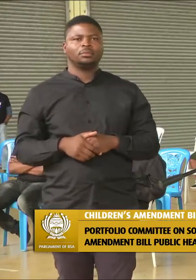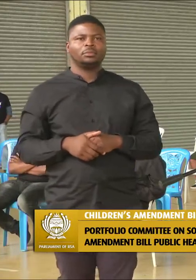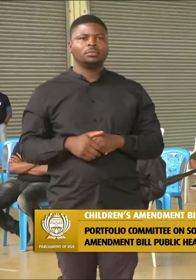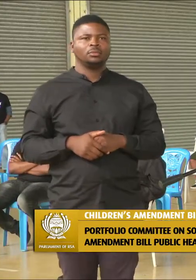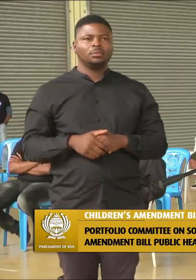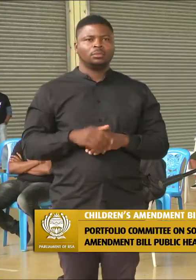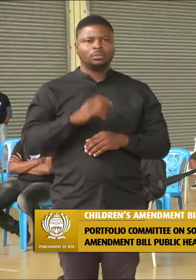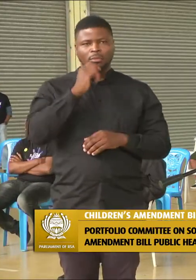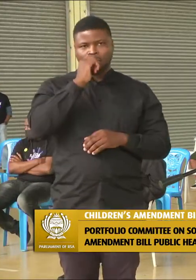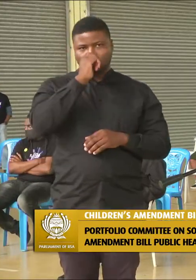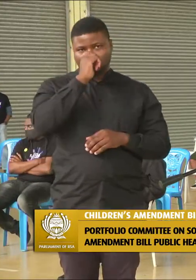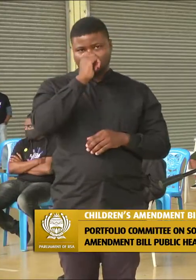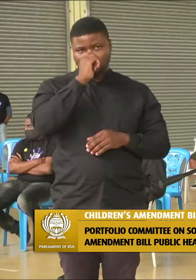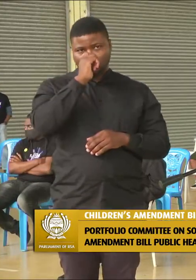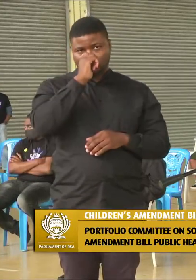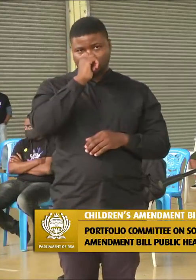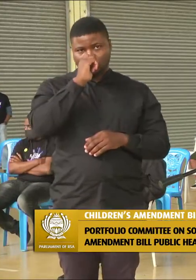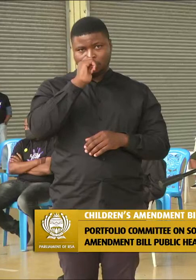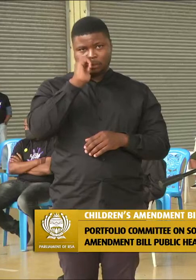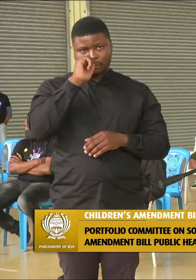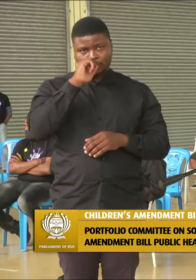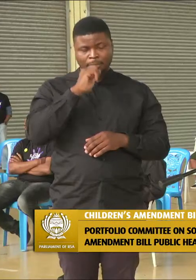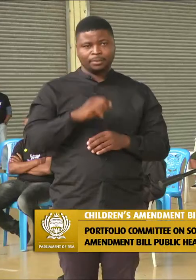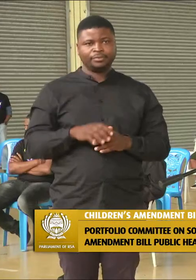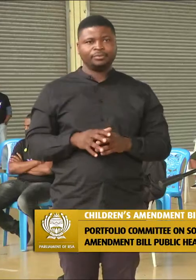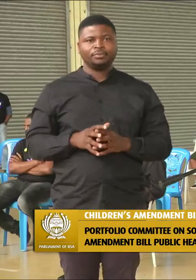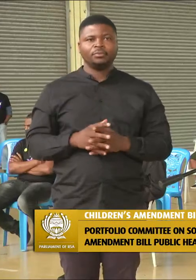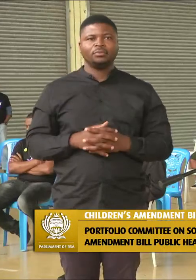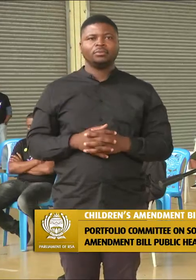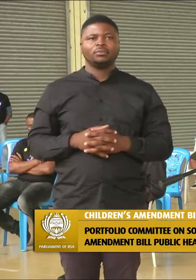was asked by Thobile Mwandla.